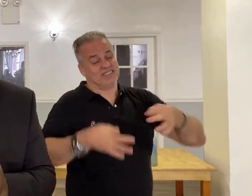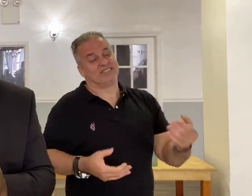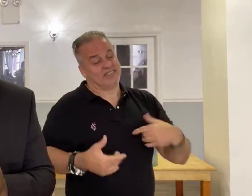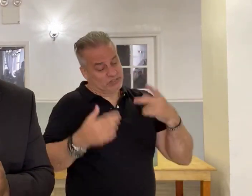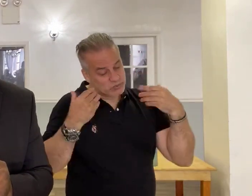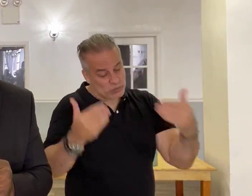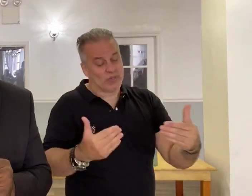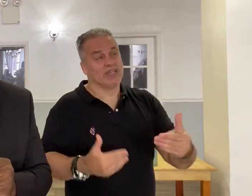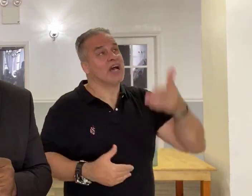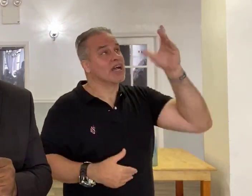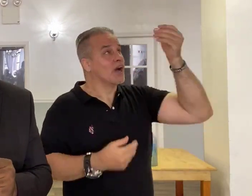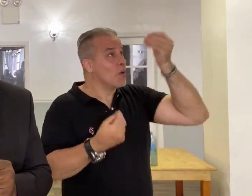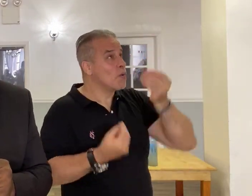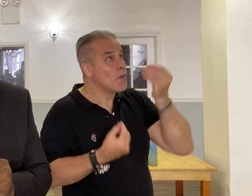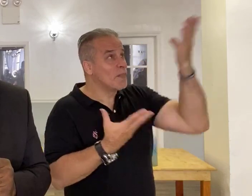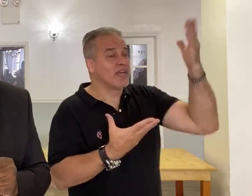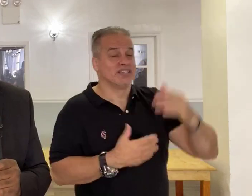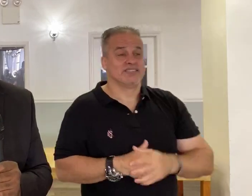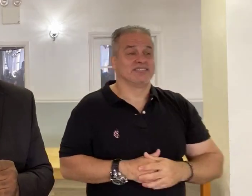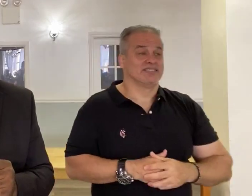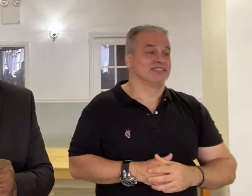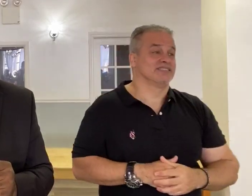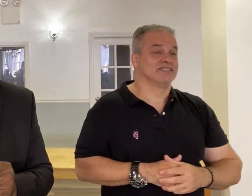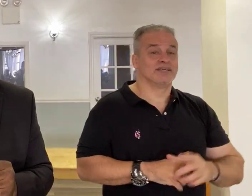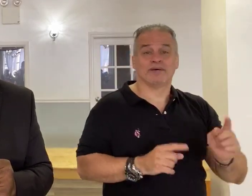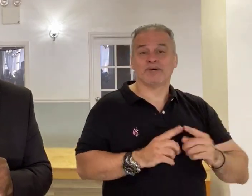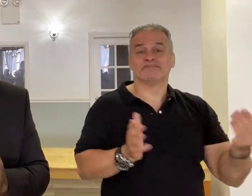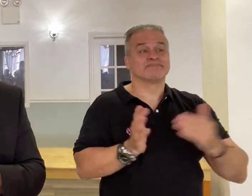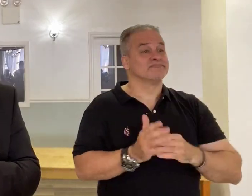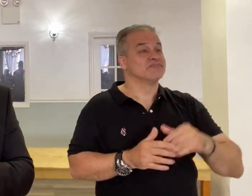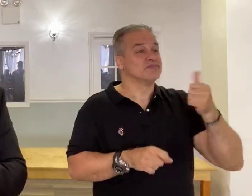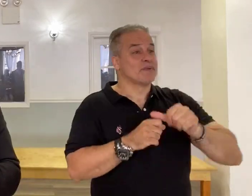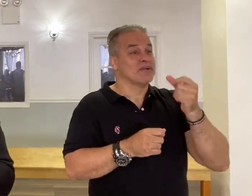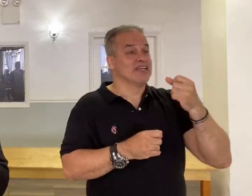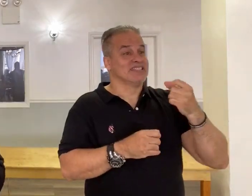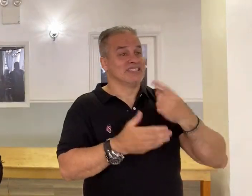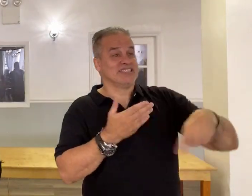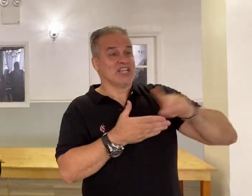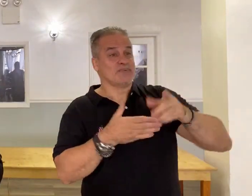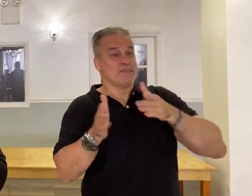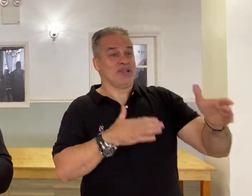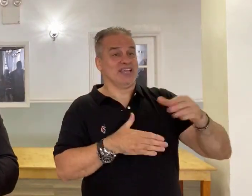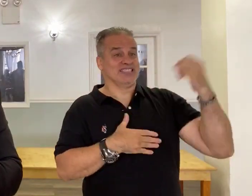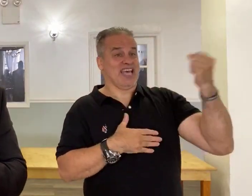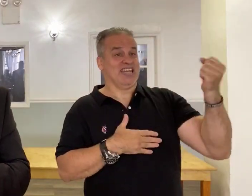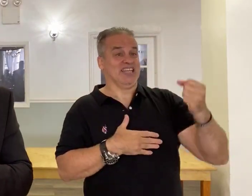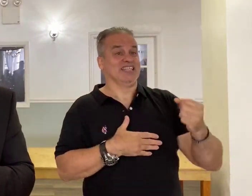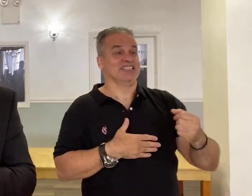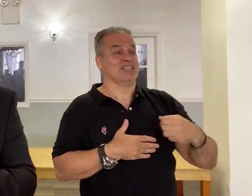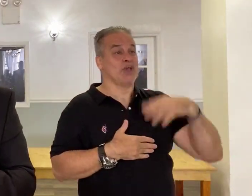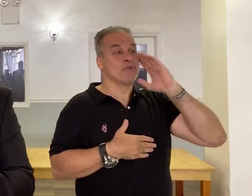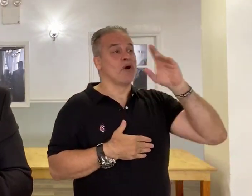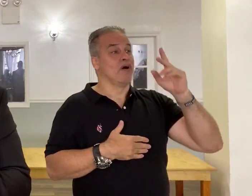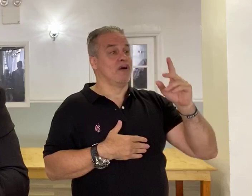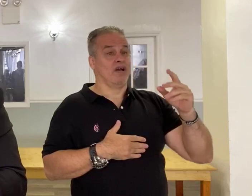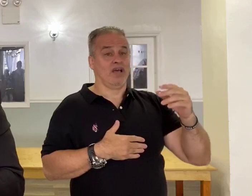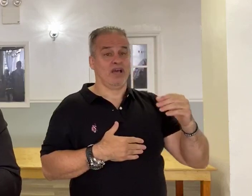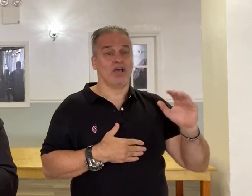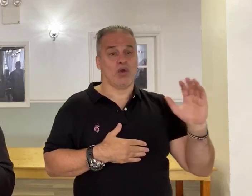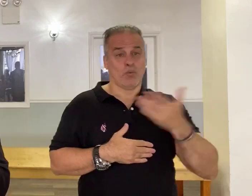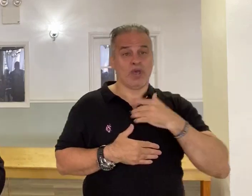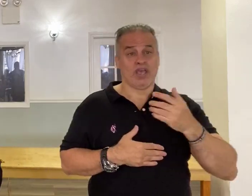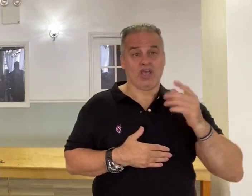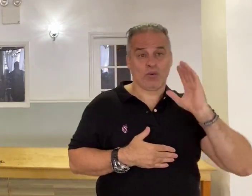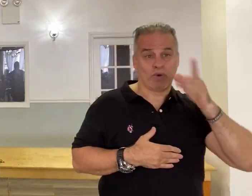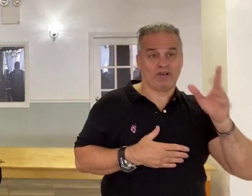I'll tell you this. We're going to have soul winning next Saturday. We've got folks in our church who've been soul winning. Listen to me, don't play games with God,